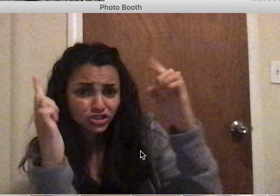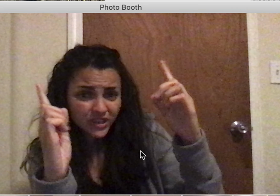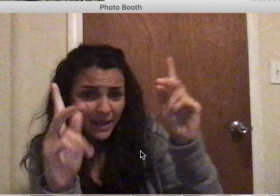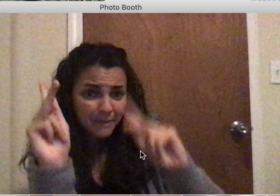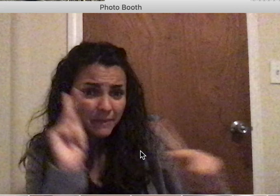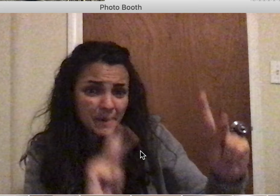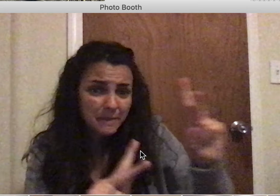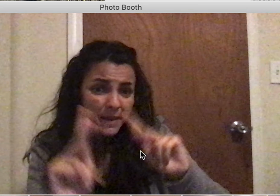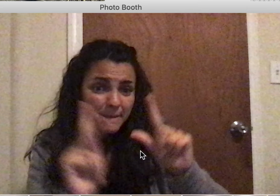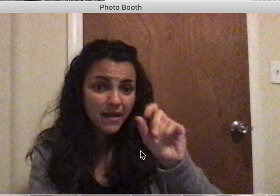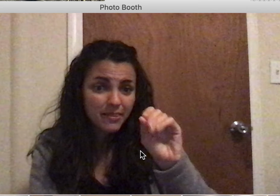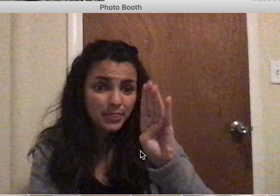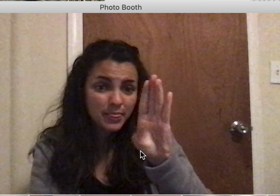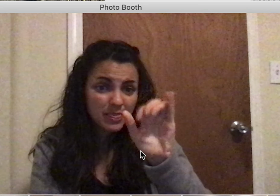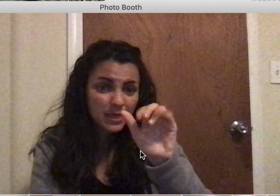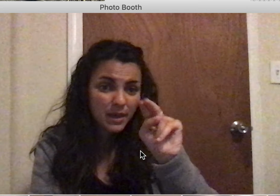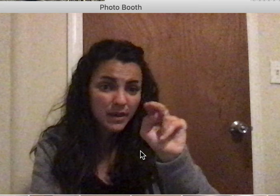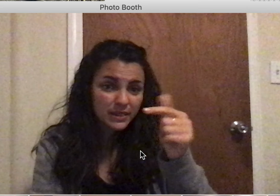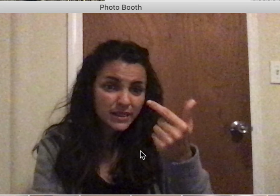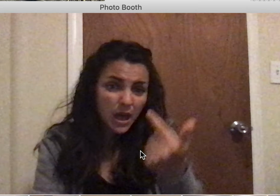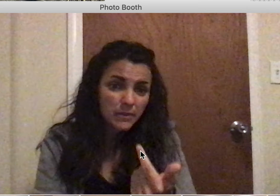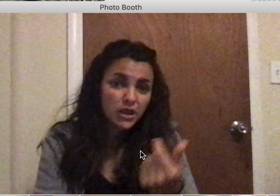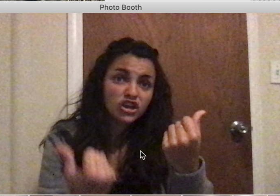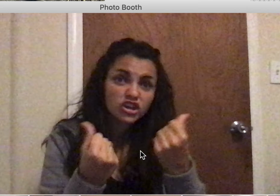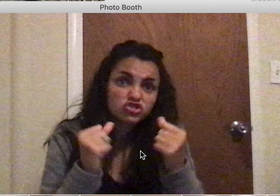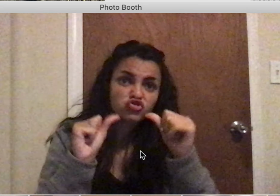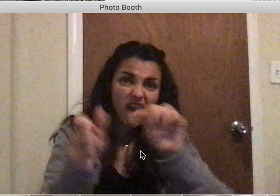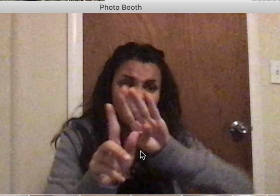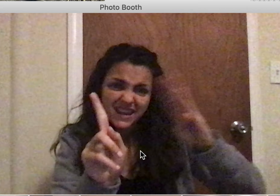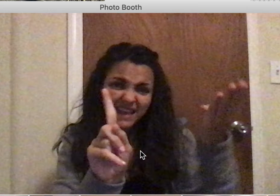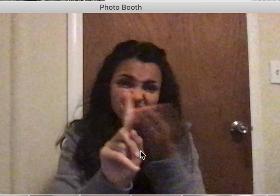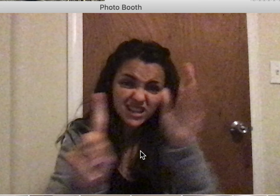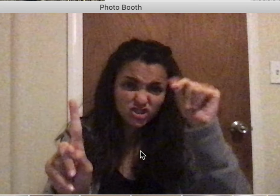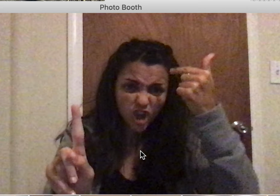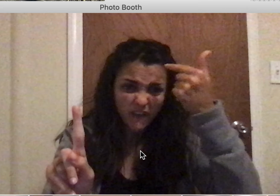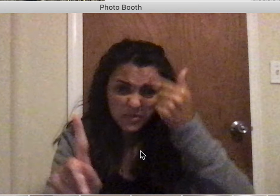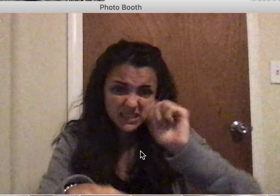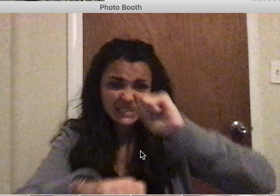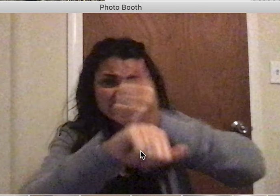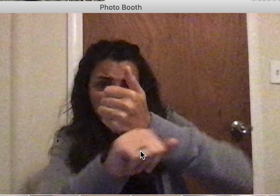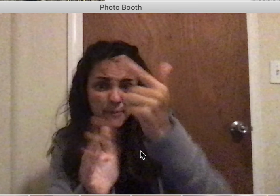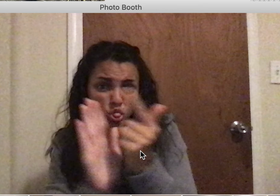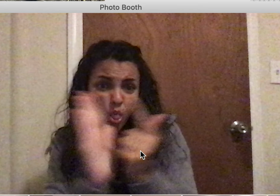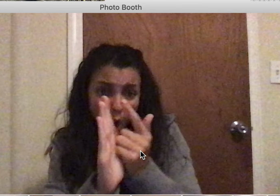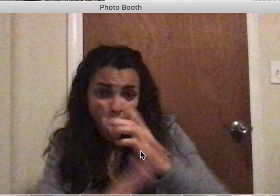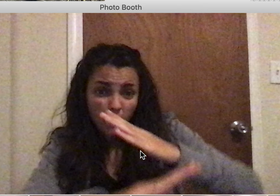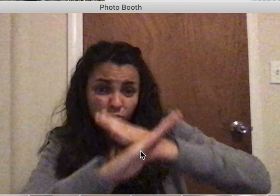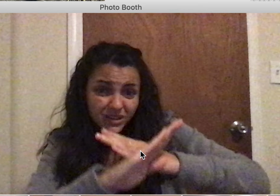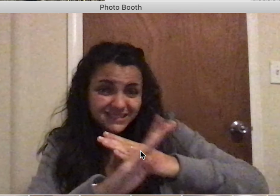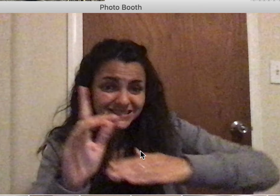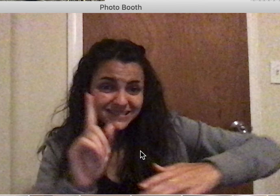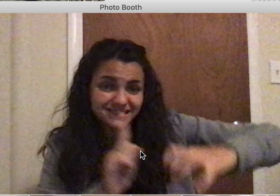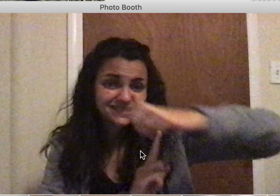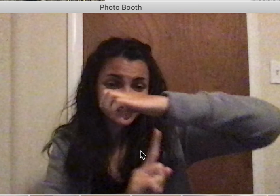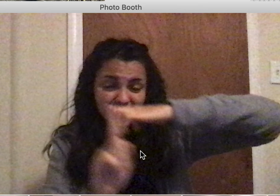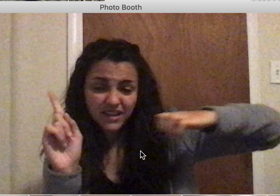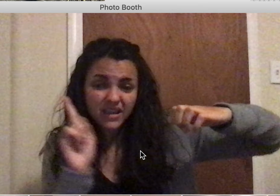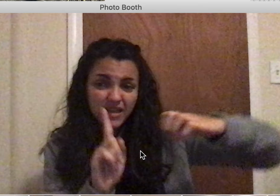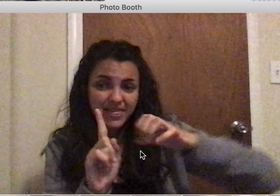legislation passed for their cause, activism, all these different things falls under